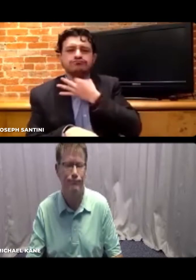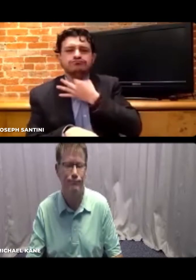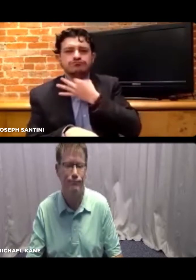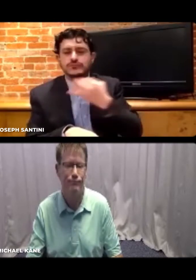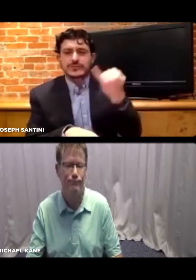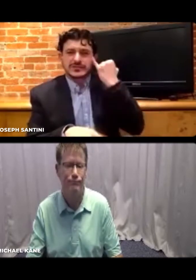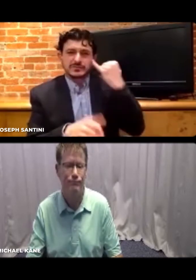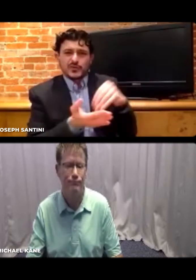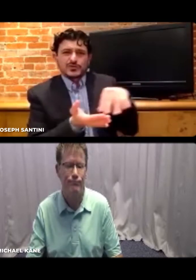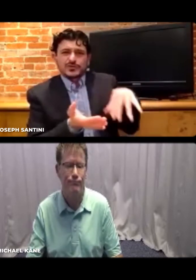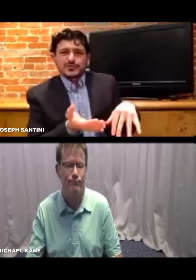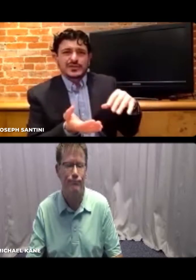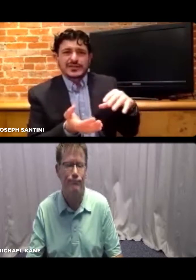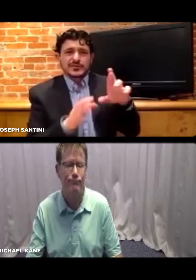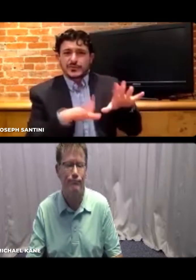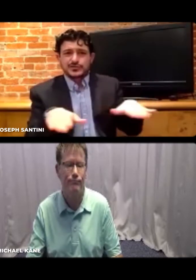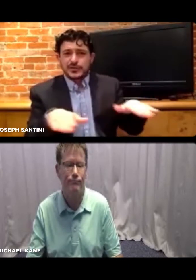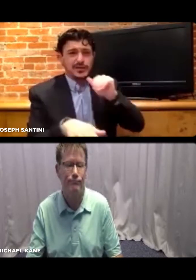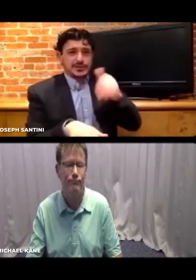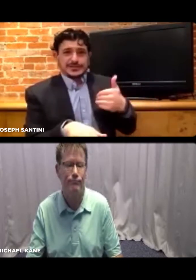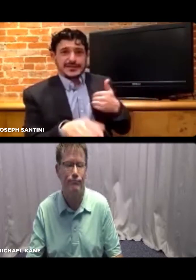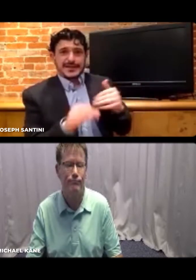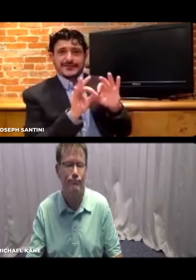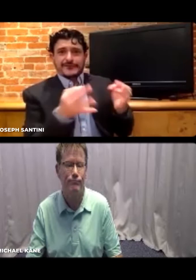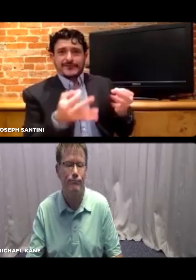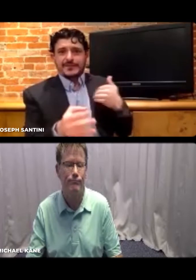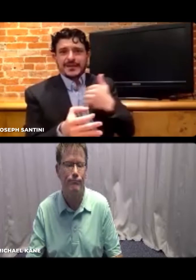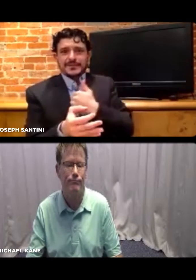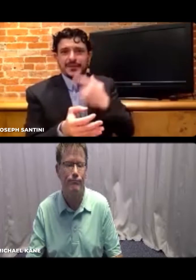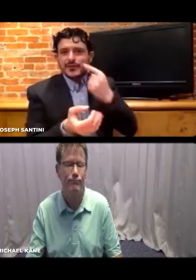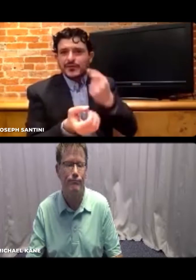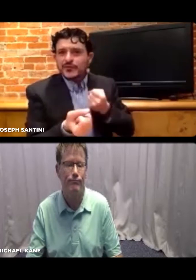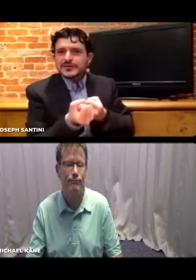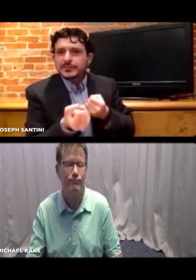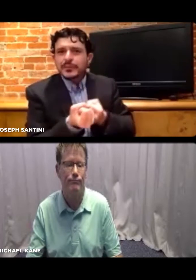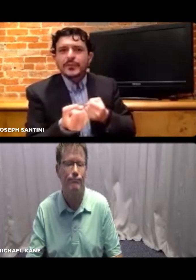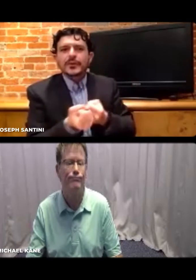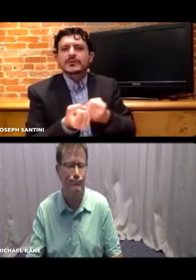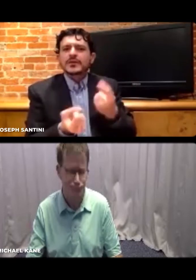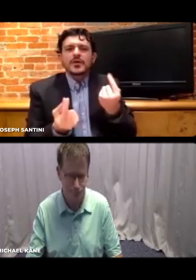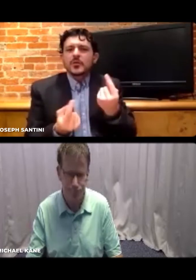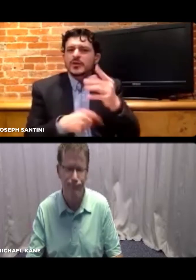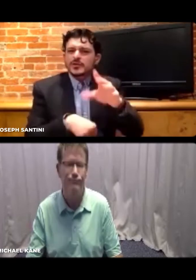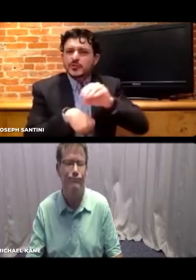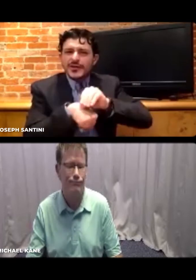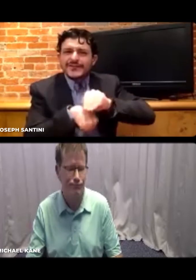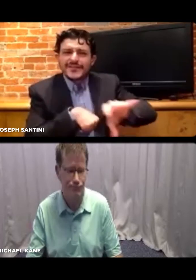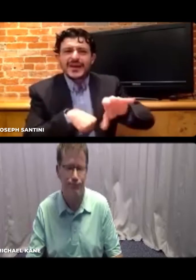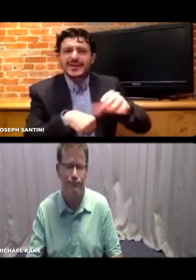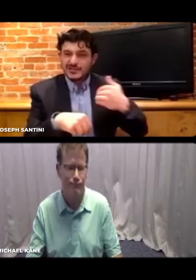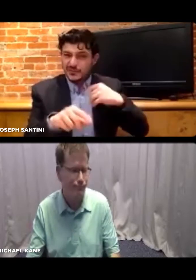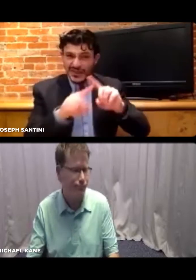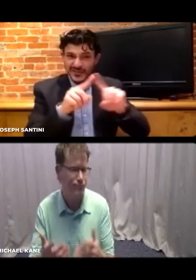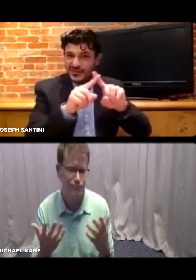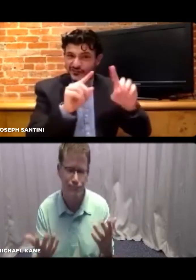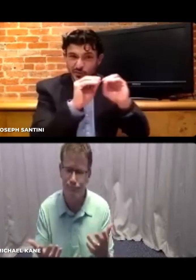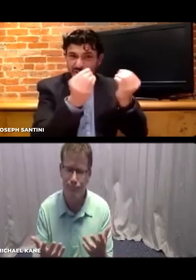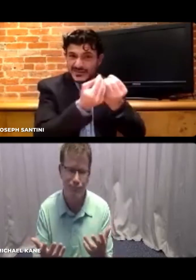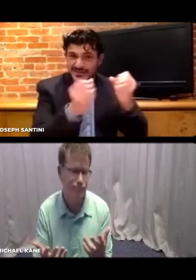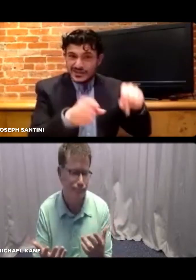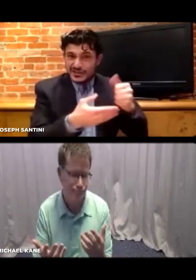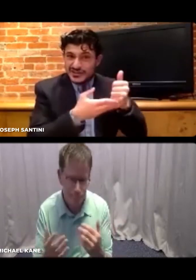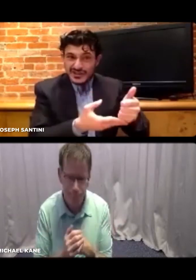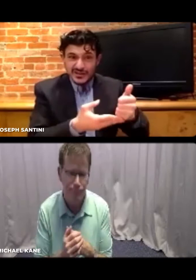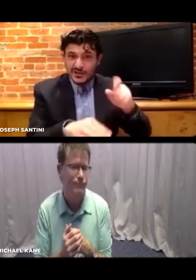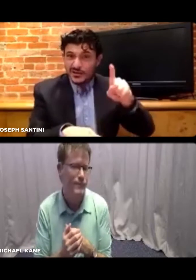curious, if deaf kids don't have family members to be able to support them, are there any organizations out there that can